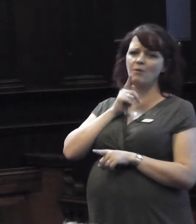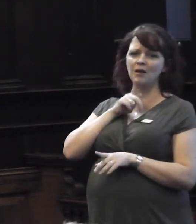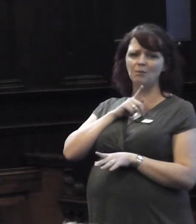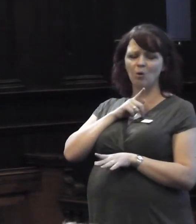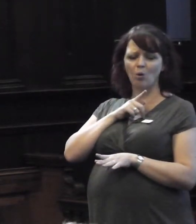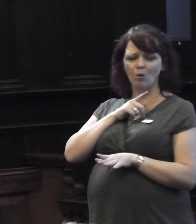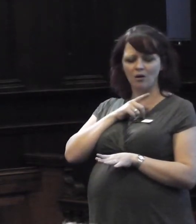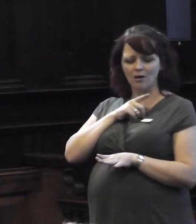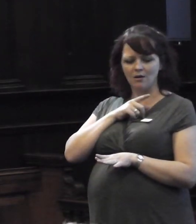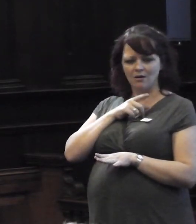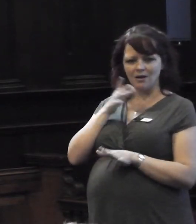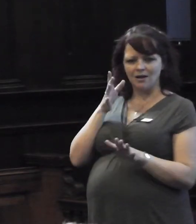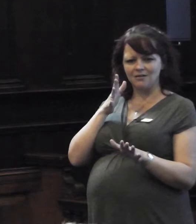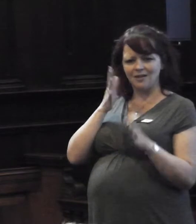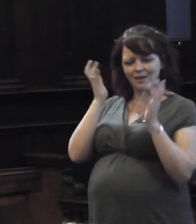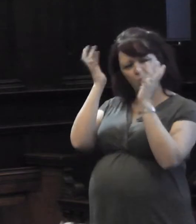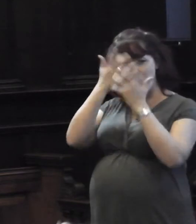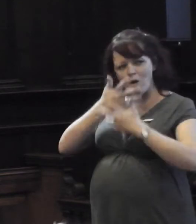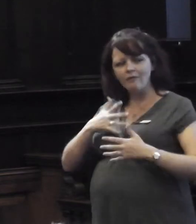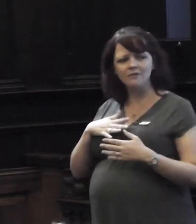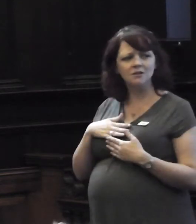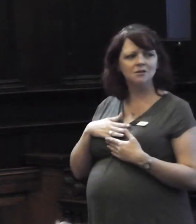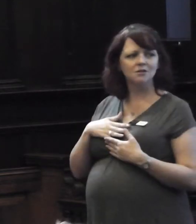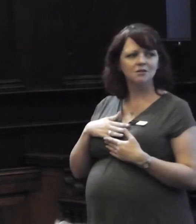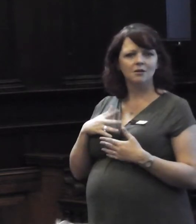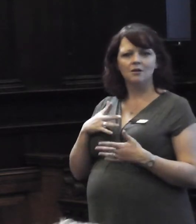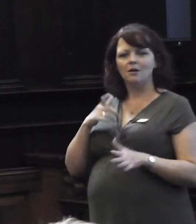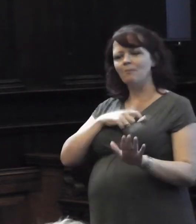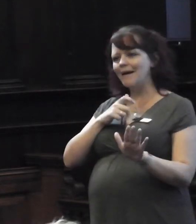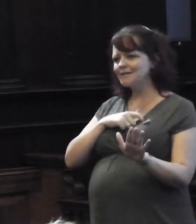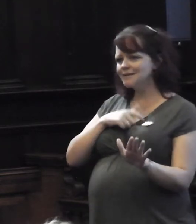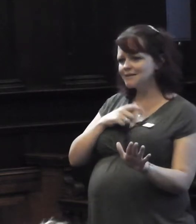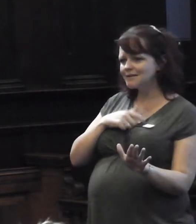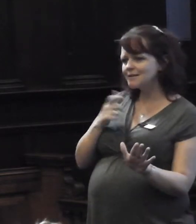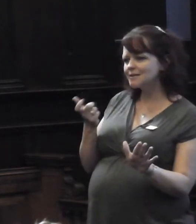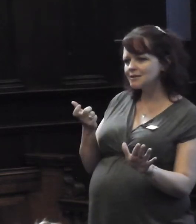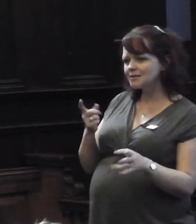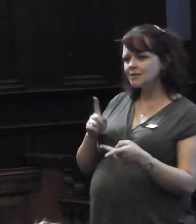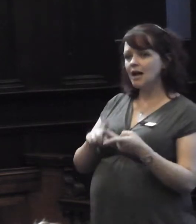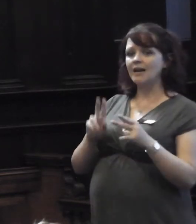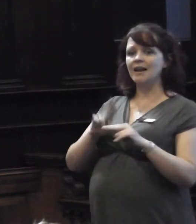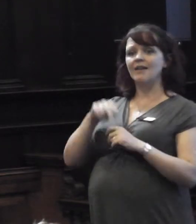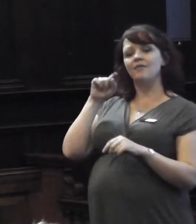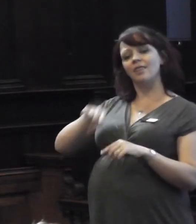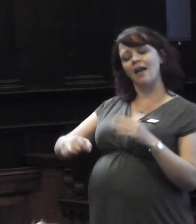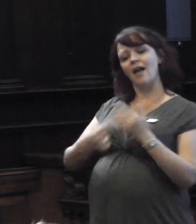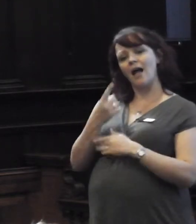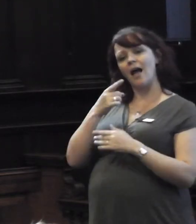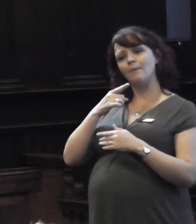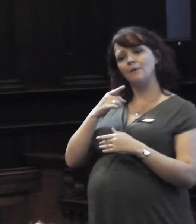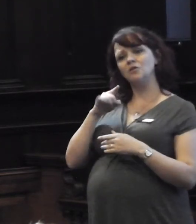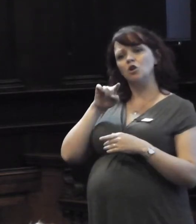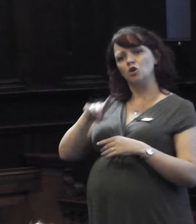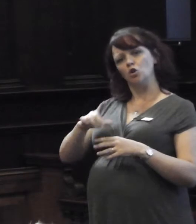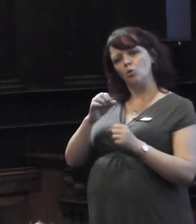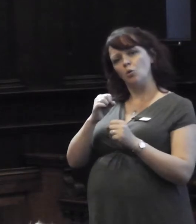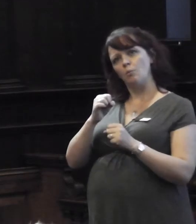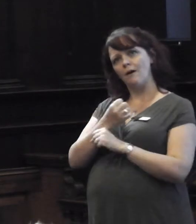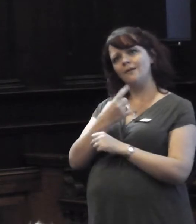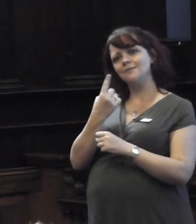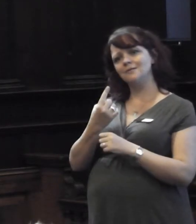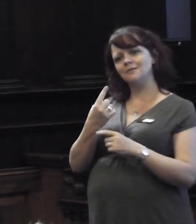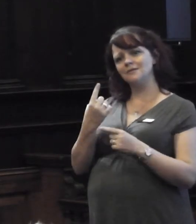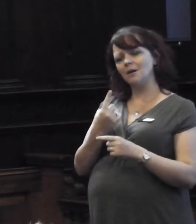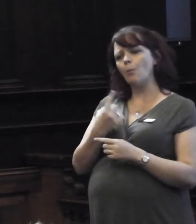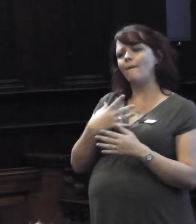harassment, then the starting point is 26 weeks custody. And the range will be up to